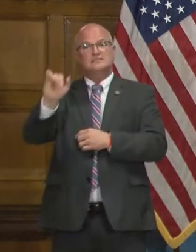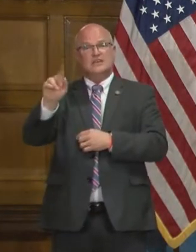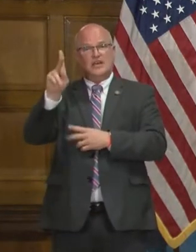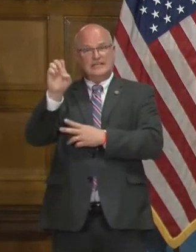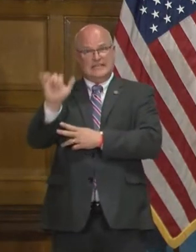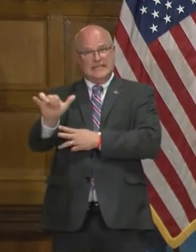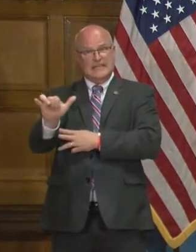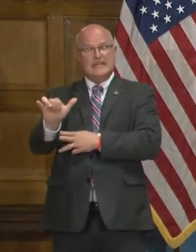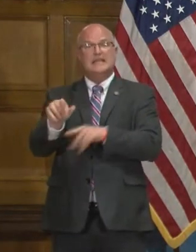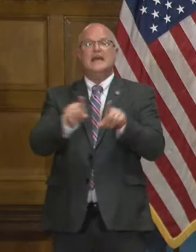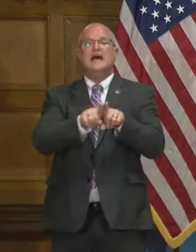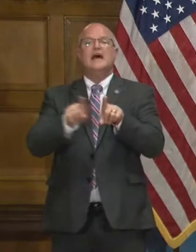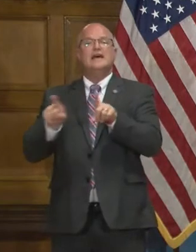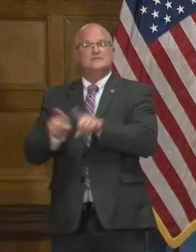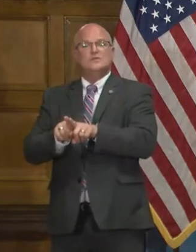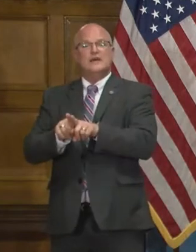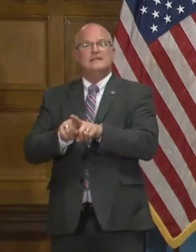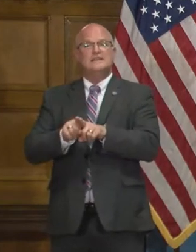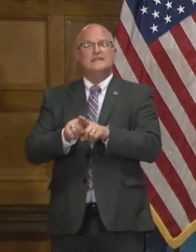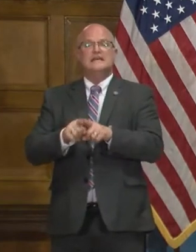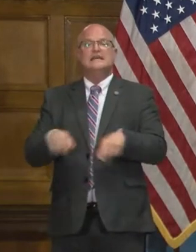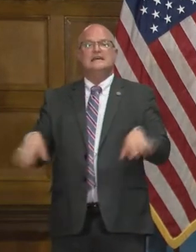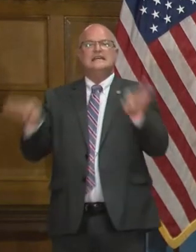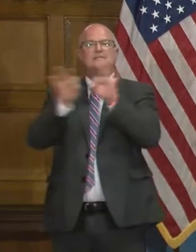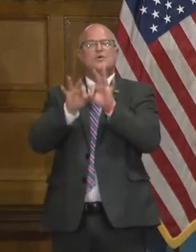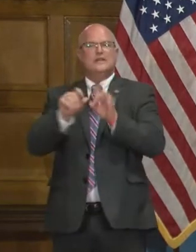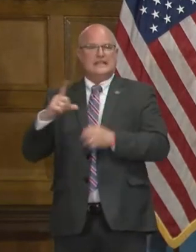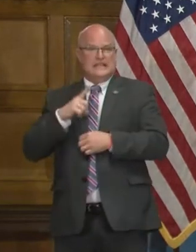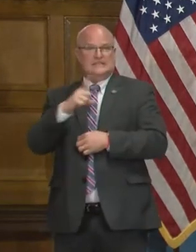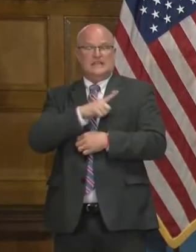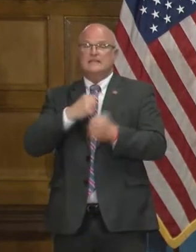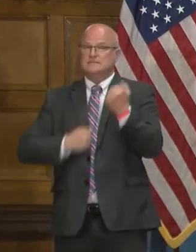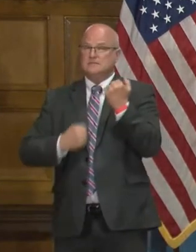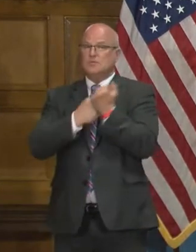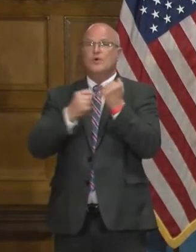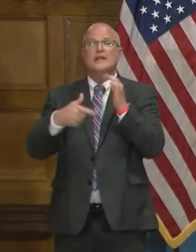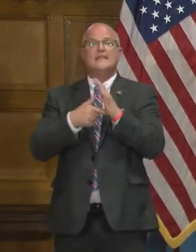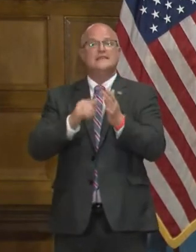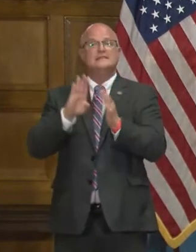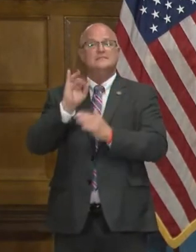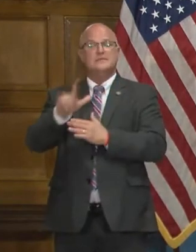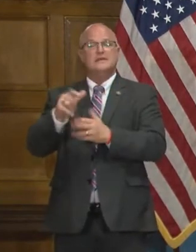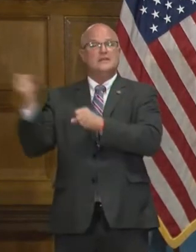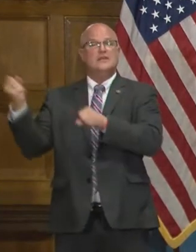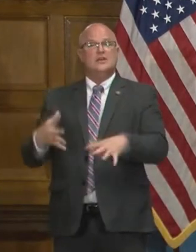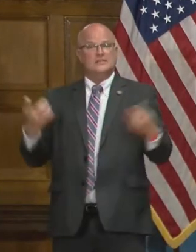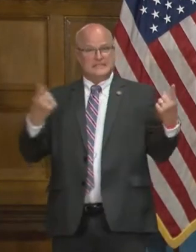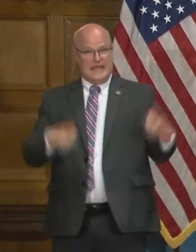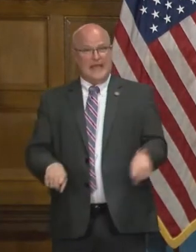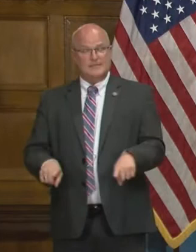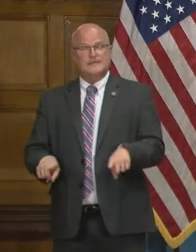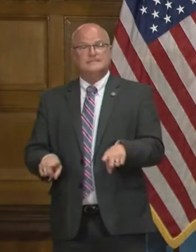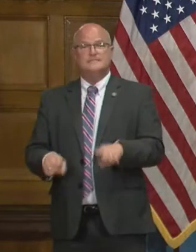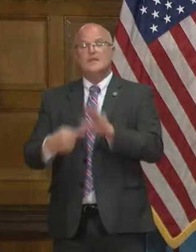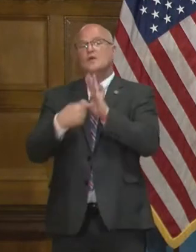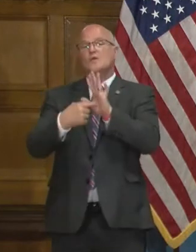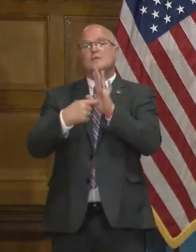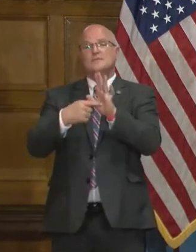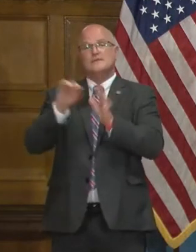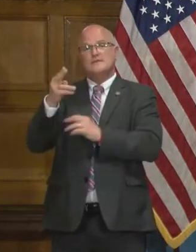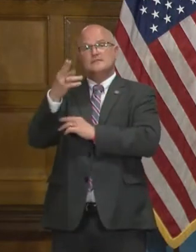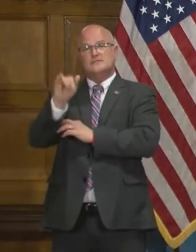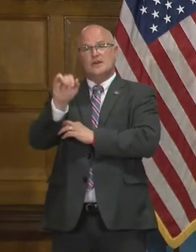Key, as well as the key legislators that have supported this and caused it to happen. Representative